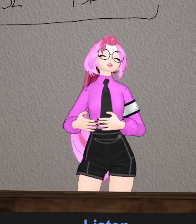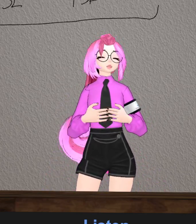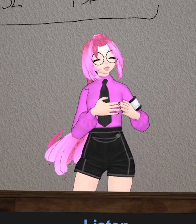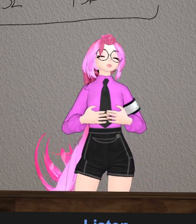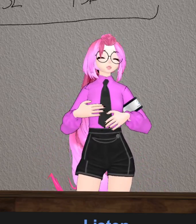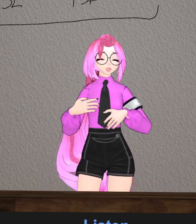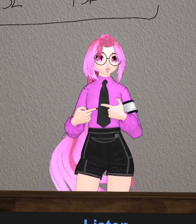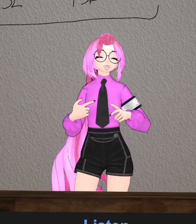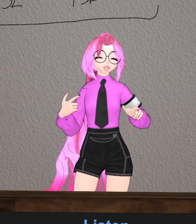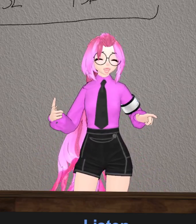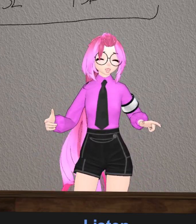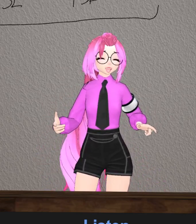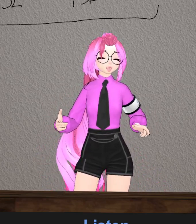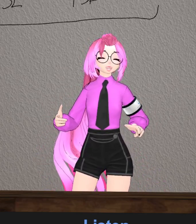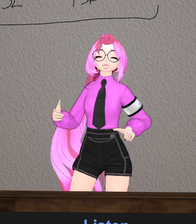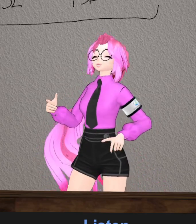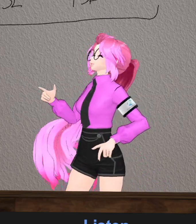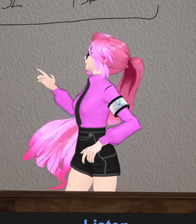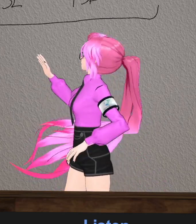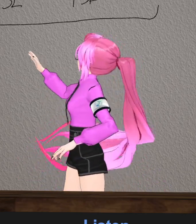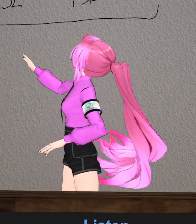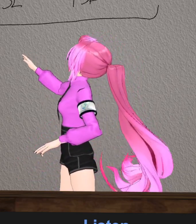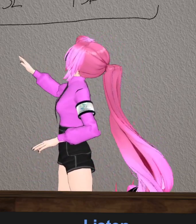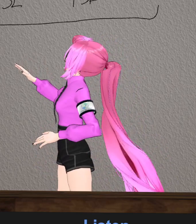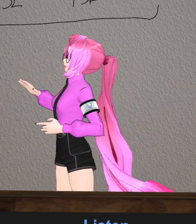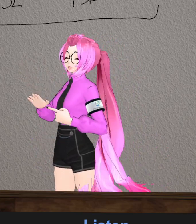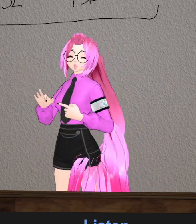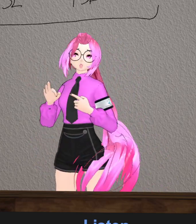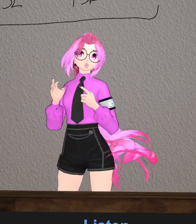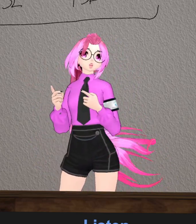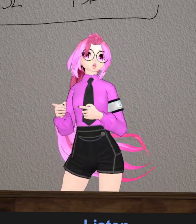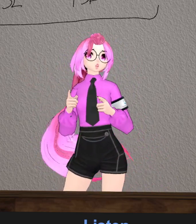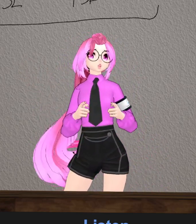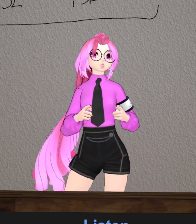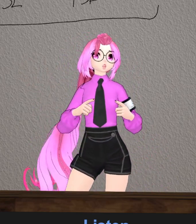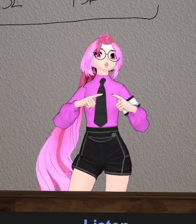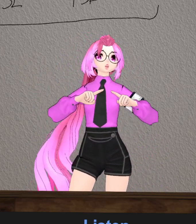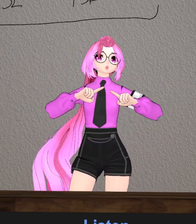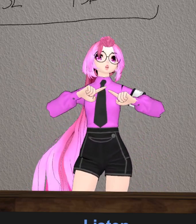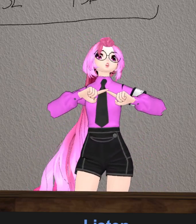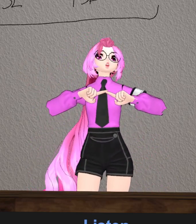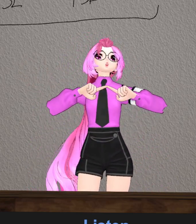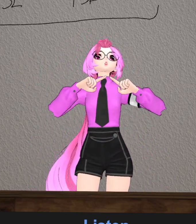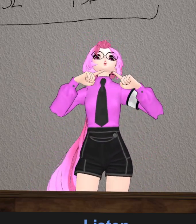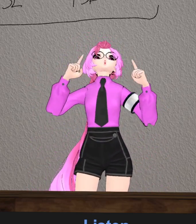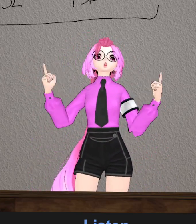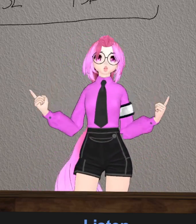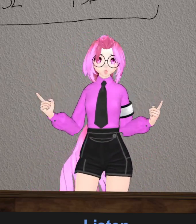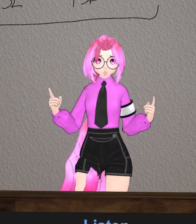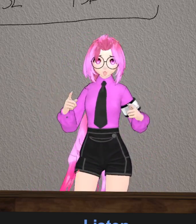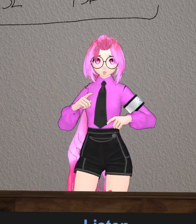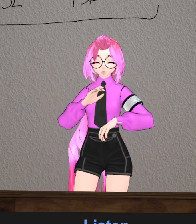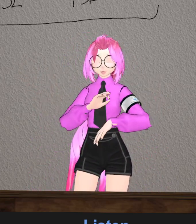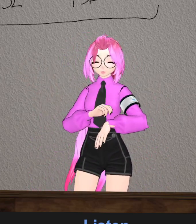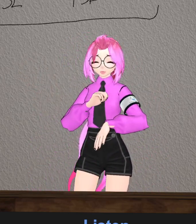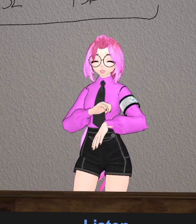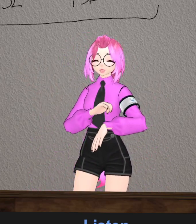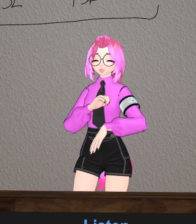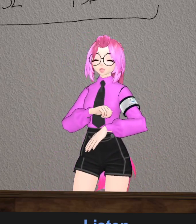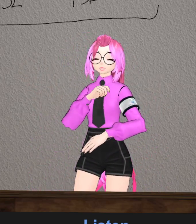be an American Sign Language. But American Sign Language has a specific grammar structure that is completely separate than English.